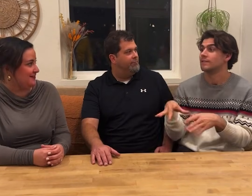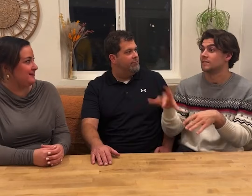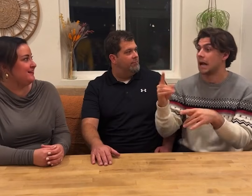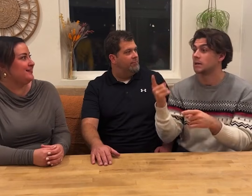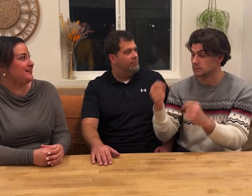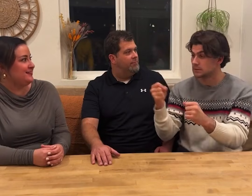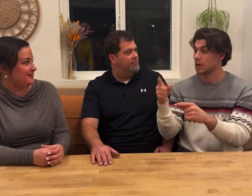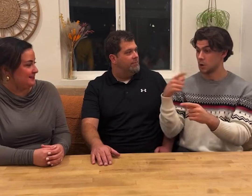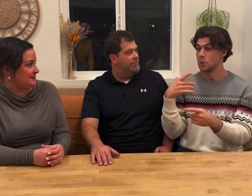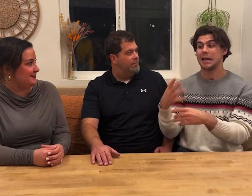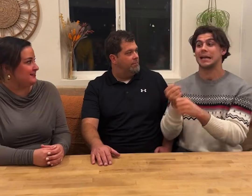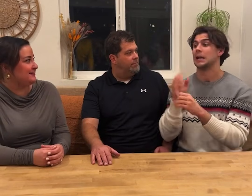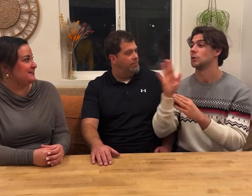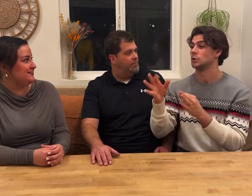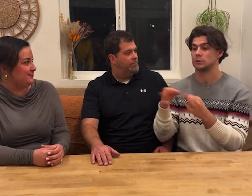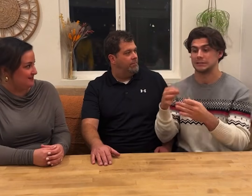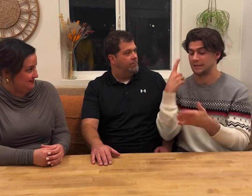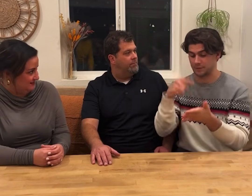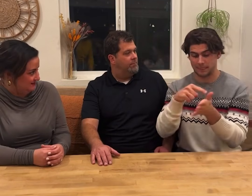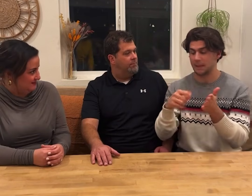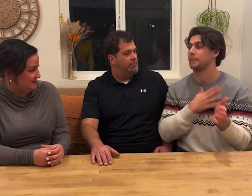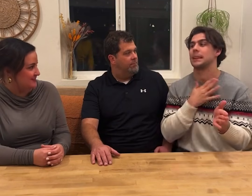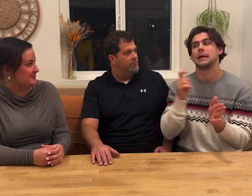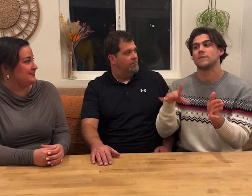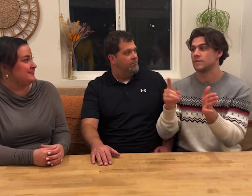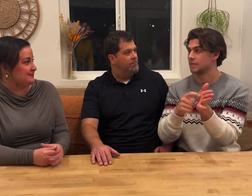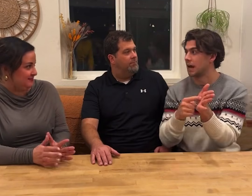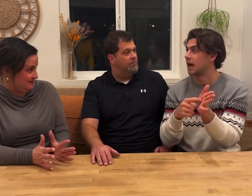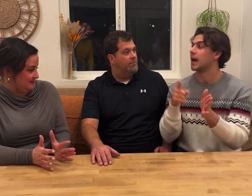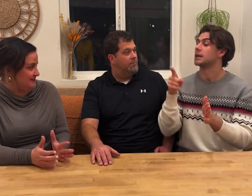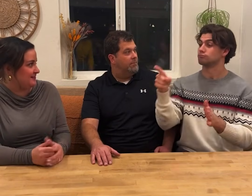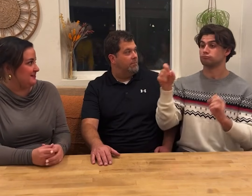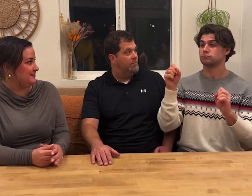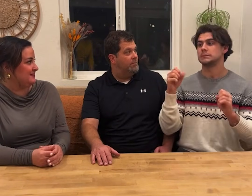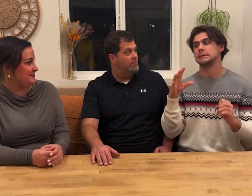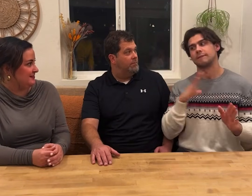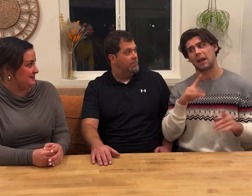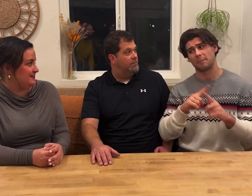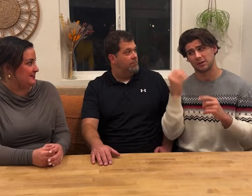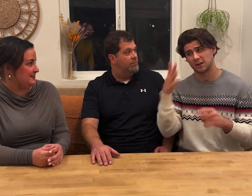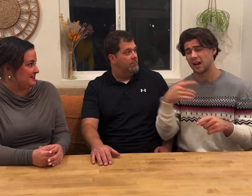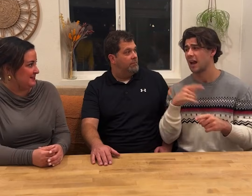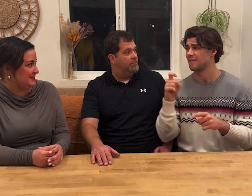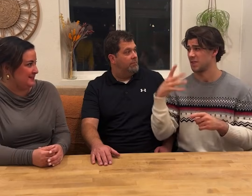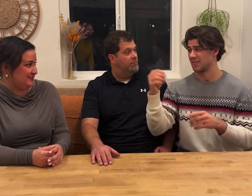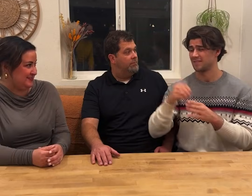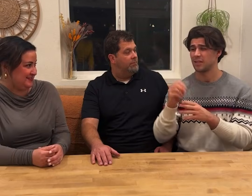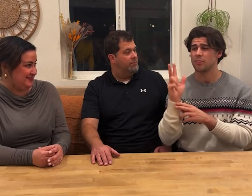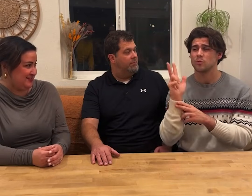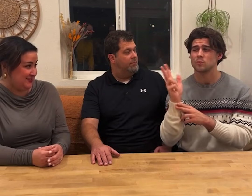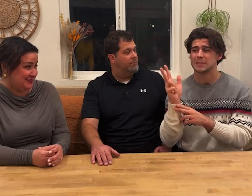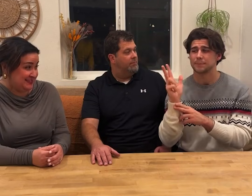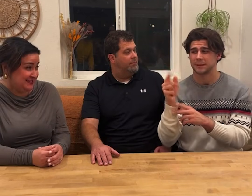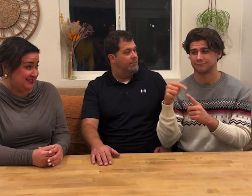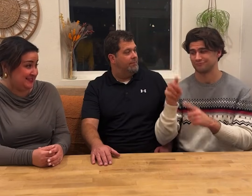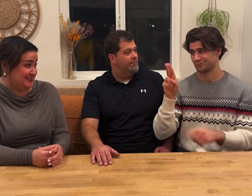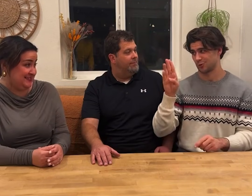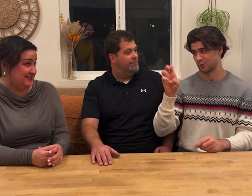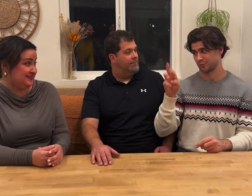When we got to the hotel, we found somebody. We were like, awesome, can you help us out? We're looking for these directions here. And they were like, well,